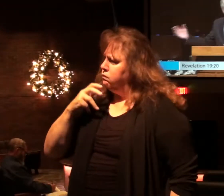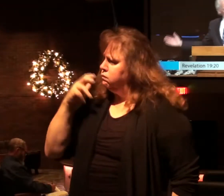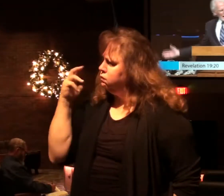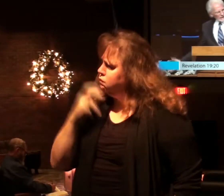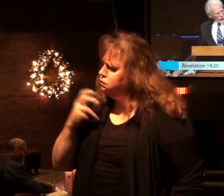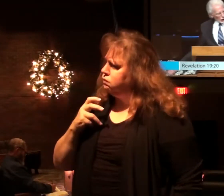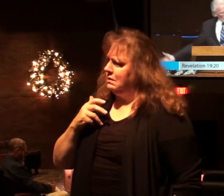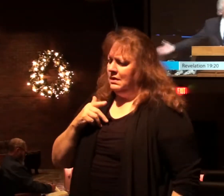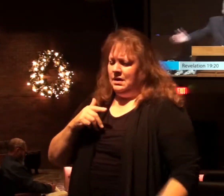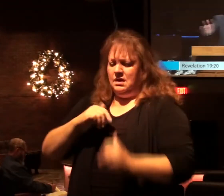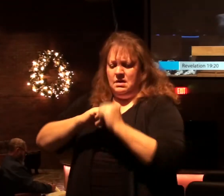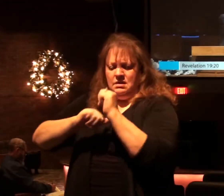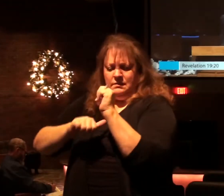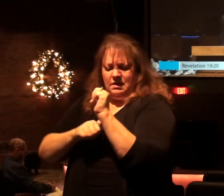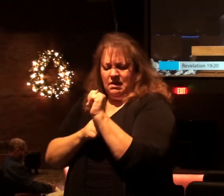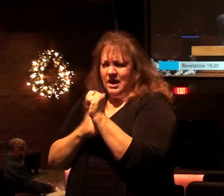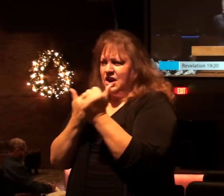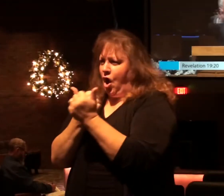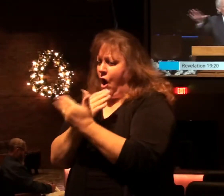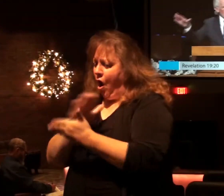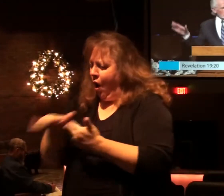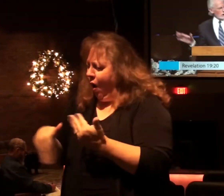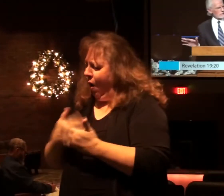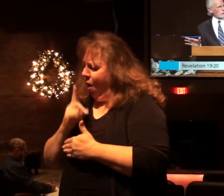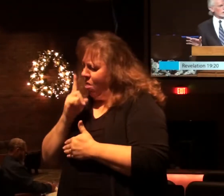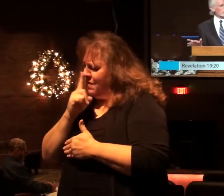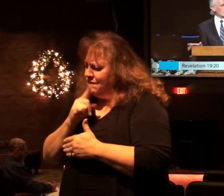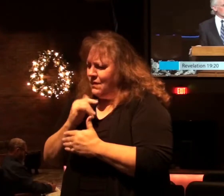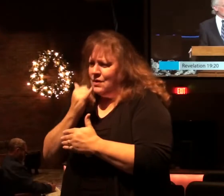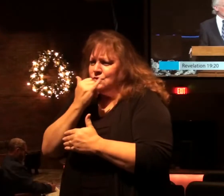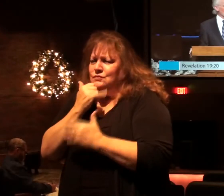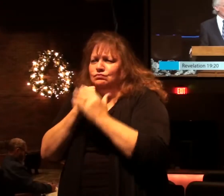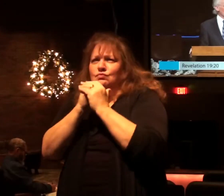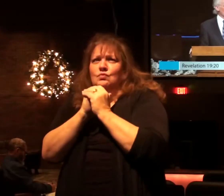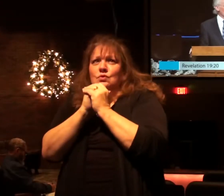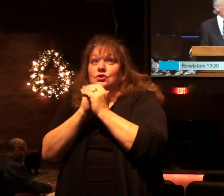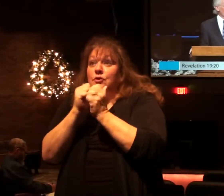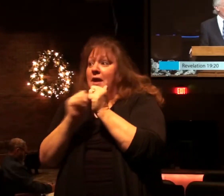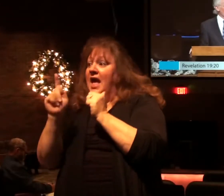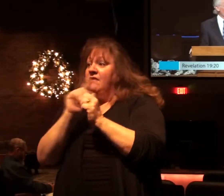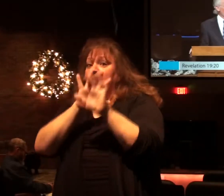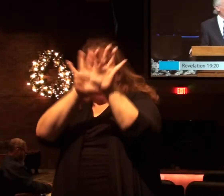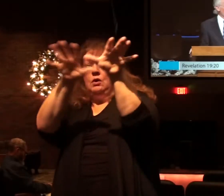he is behind all the false worship going on wherever in the world.